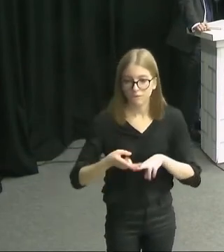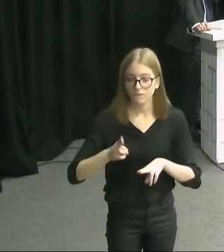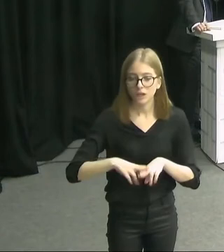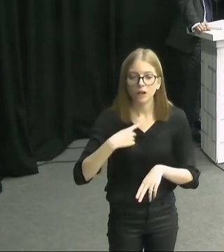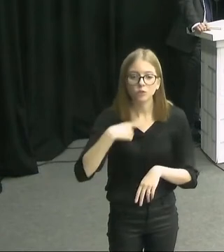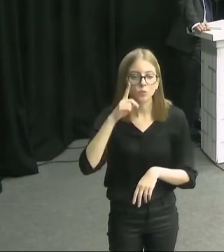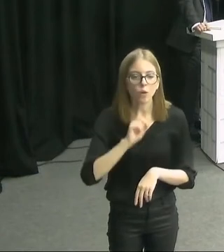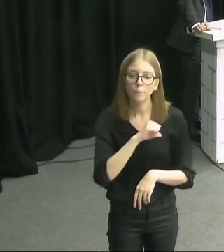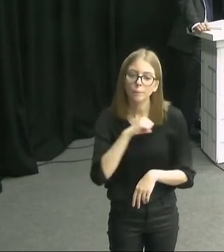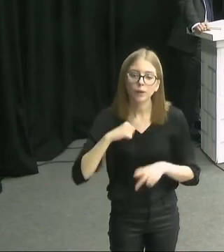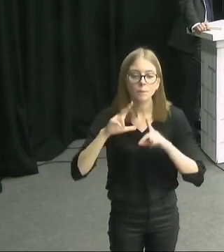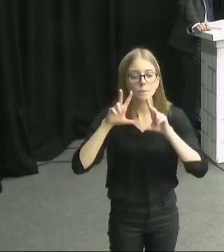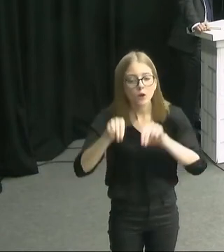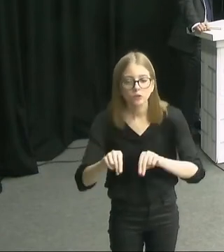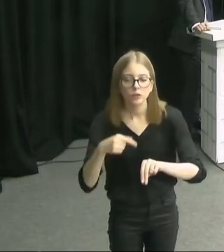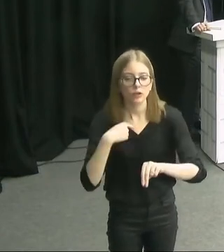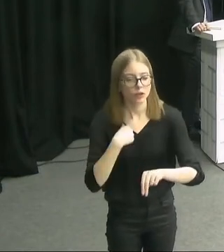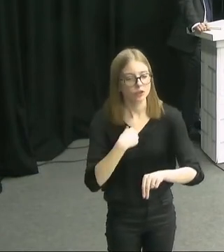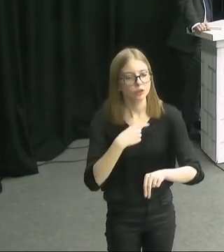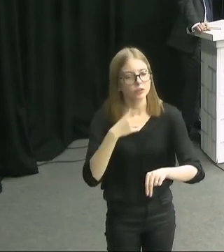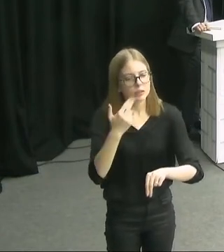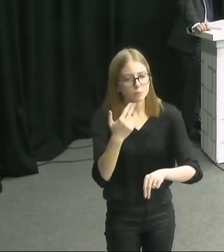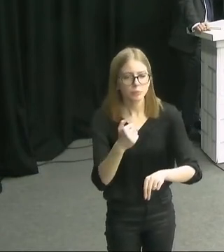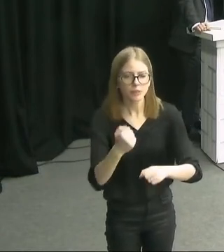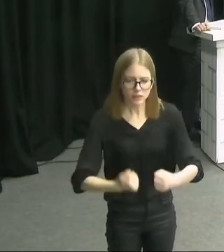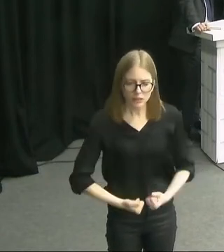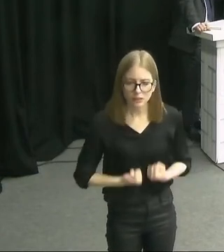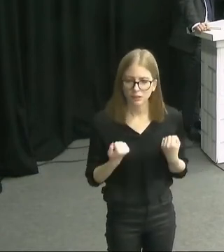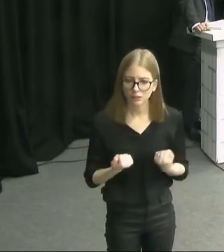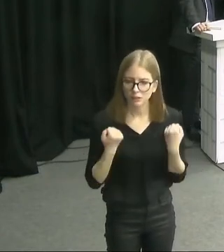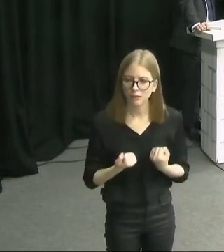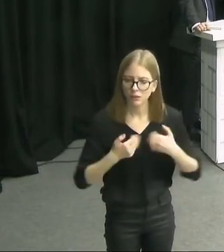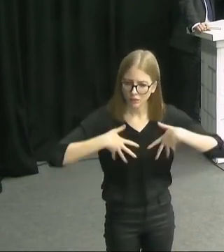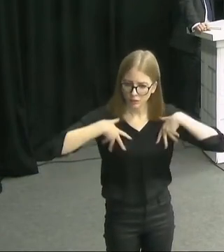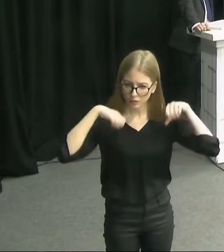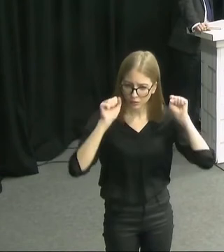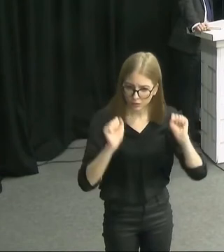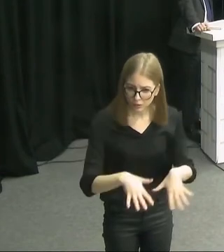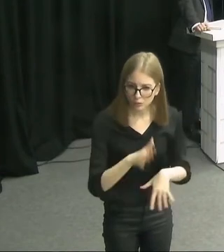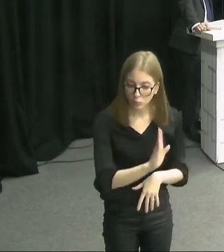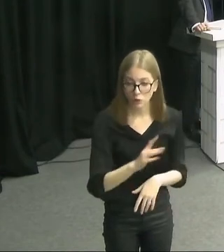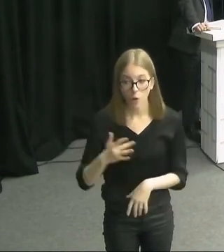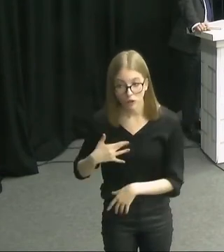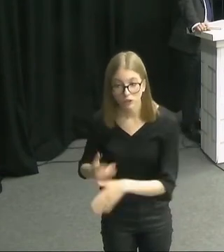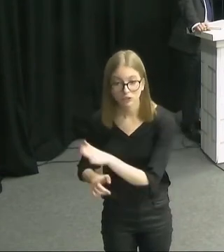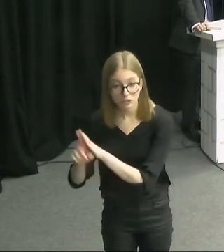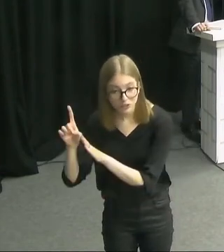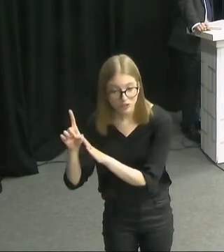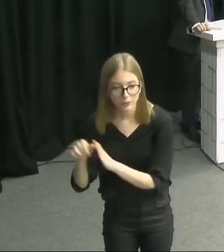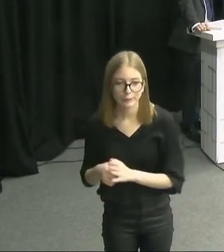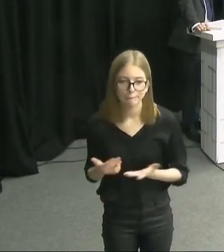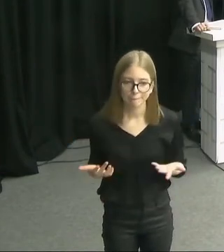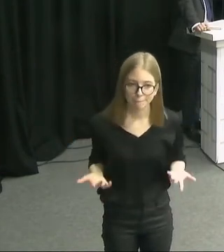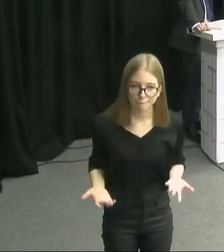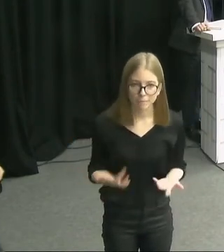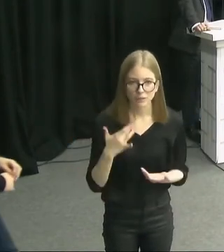will be completed during my term. I cannot commit myself to such a statement, I'm sorry.